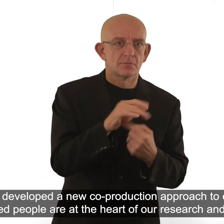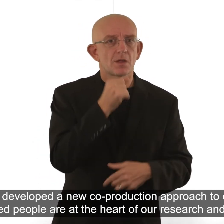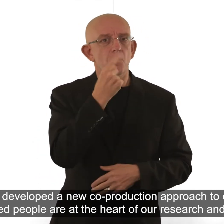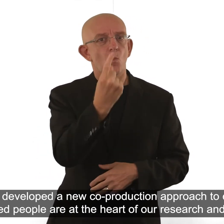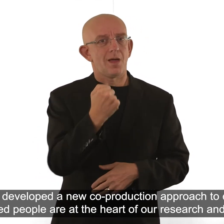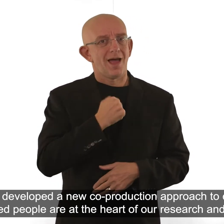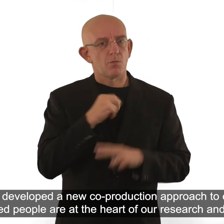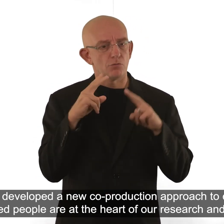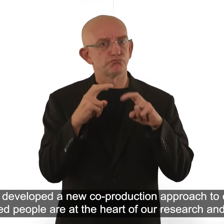and insight.